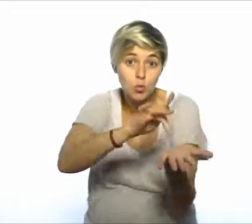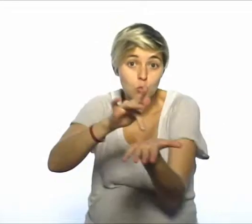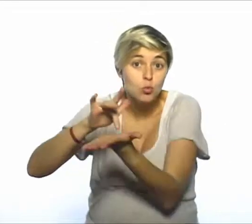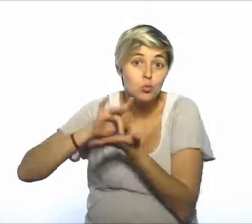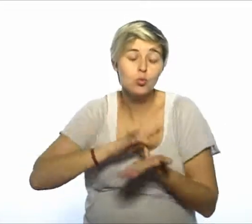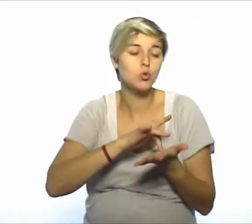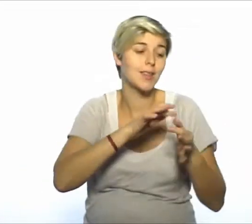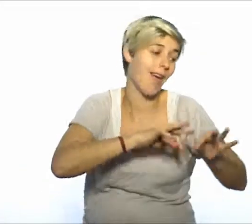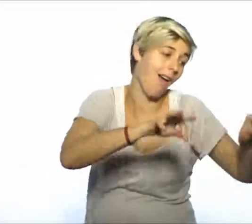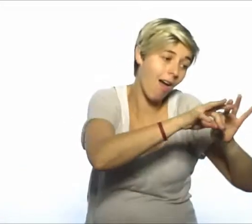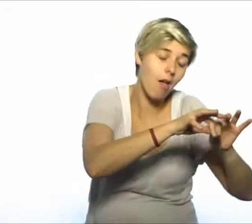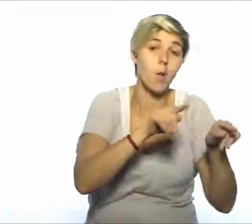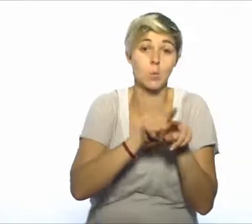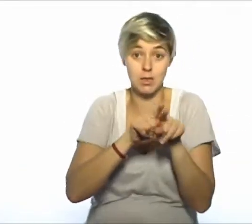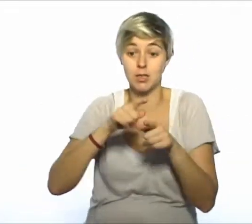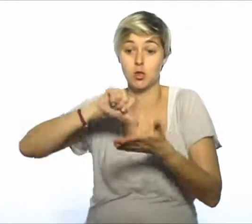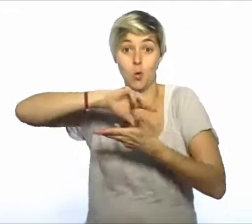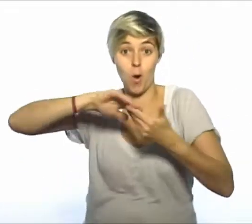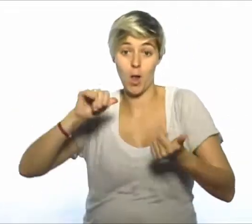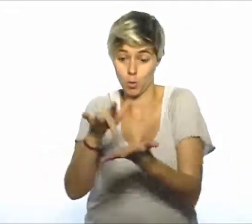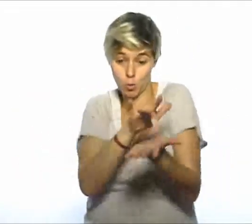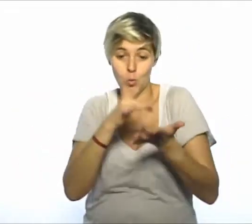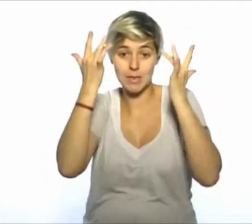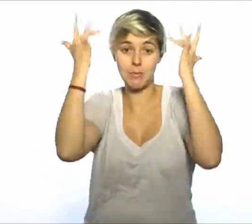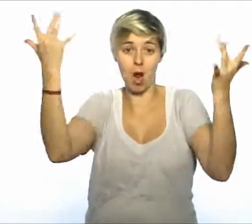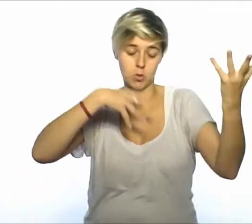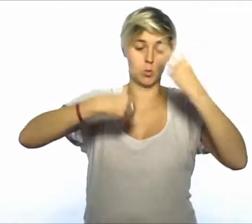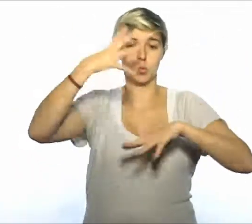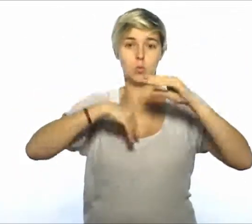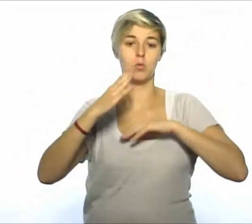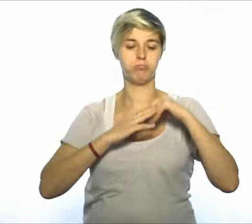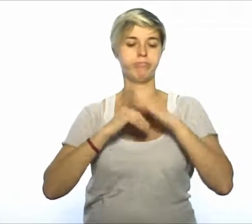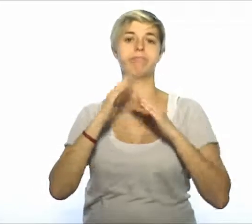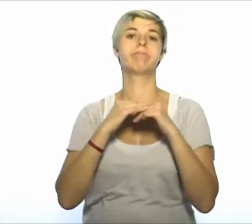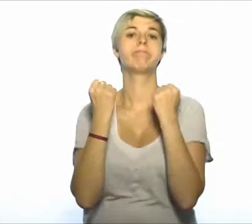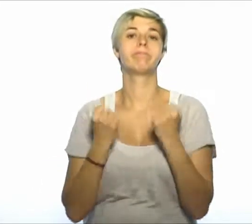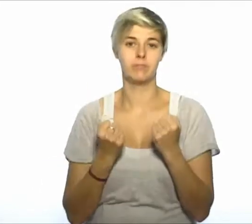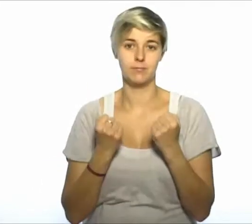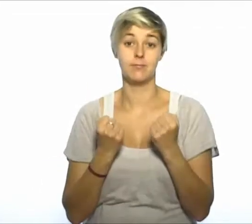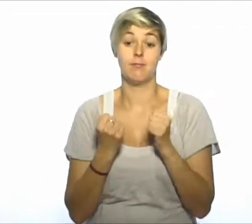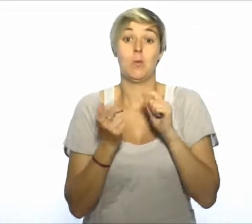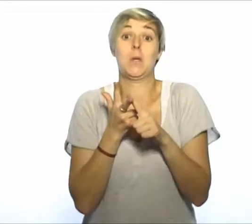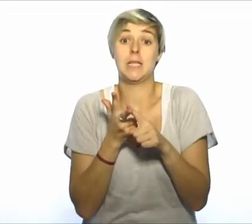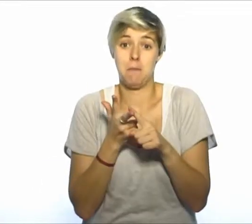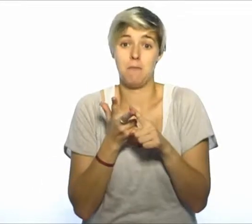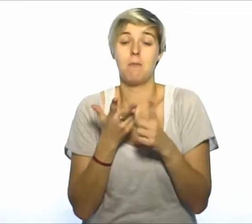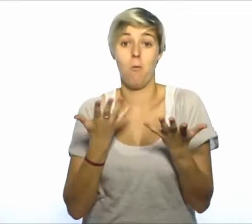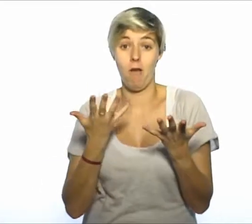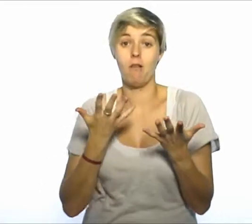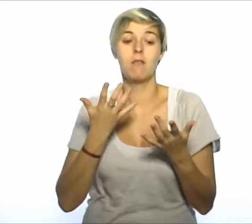But what is important is that they gain strong skills by working both on the field and in the relay center.